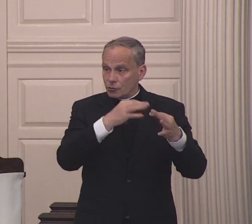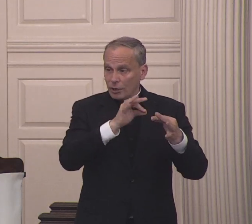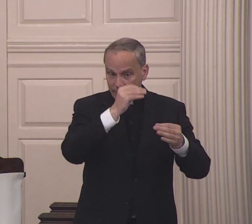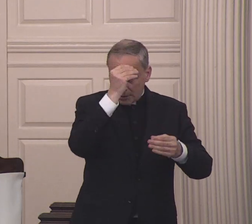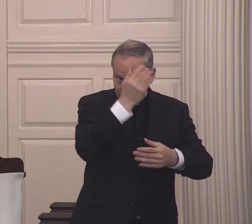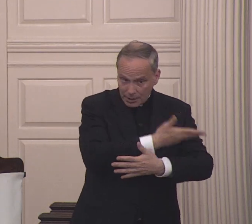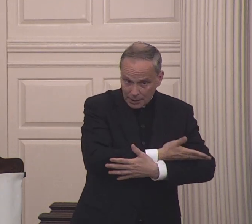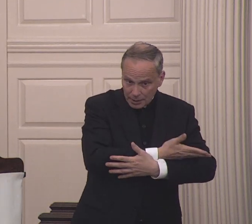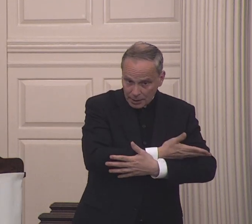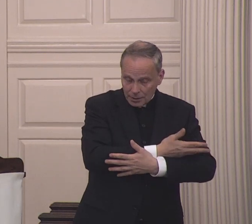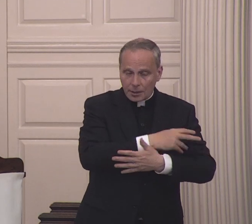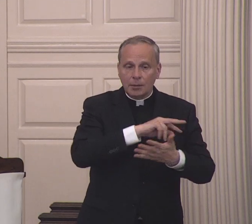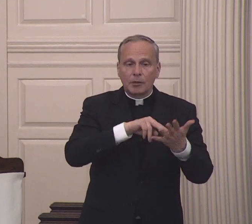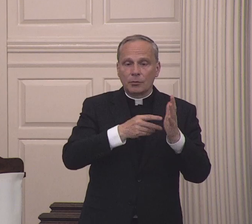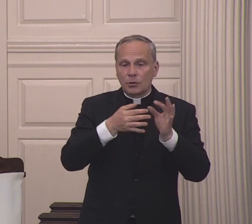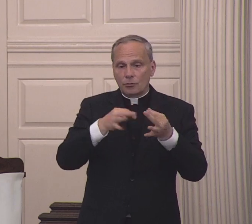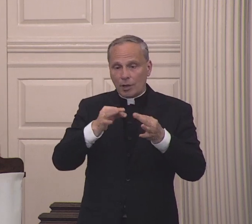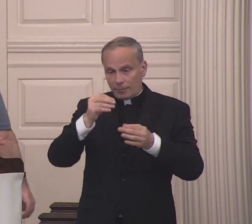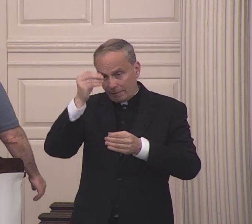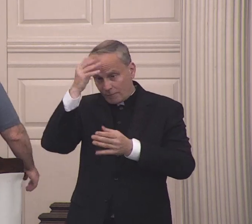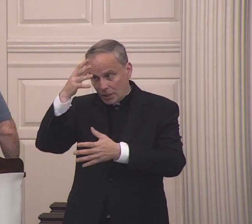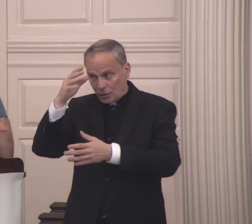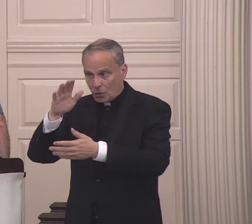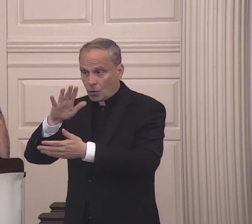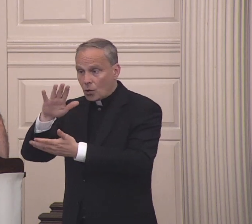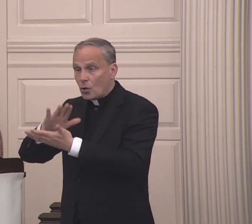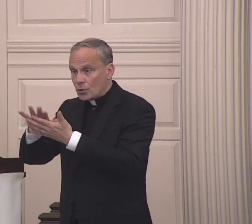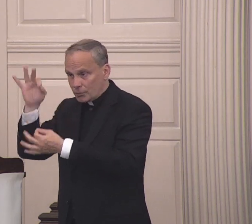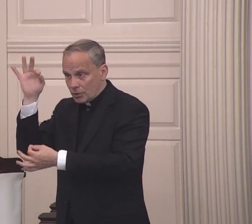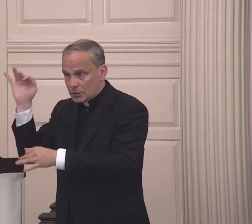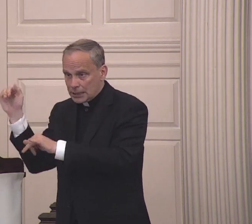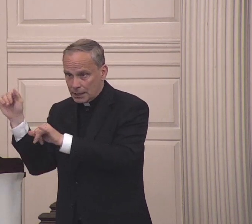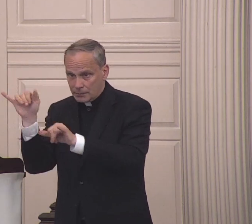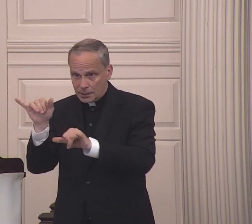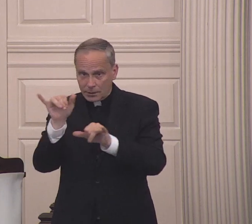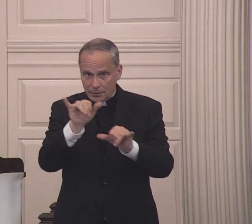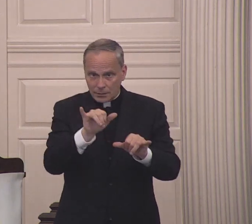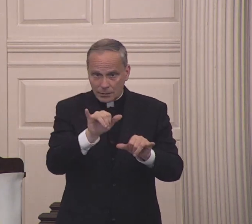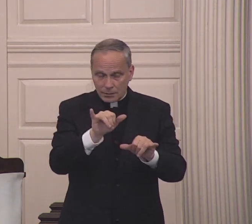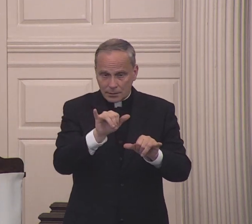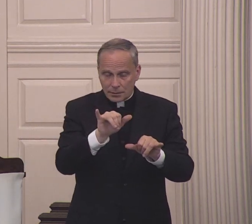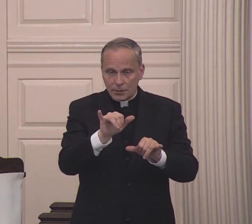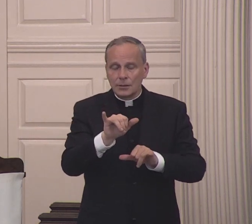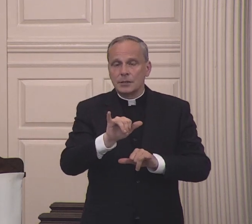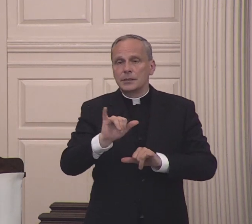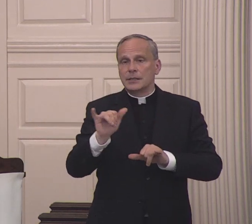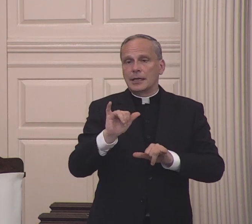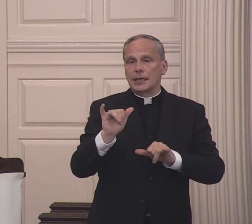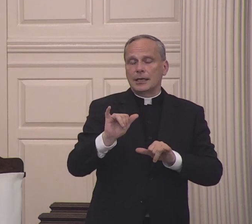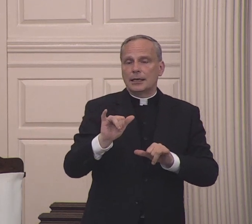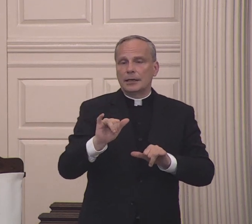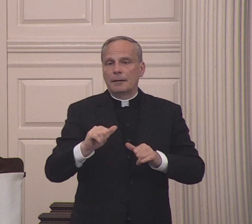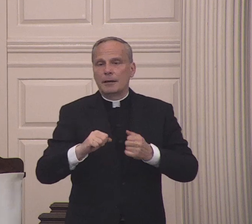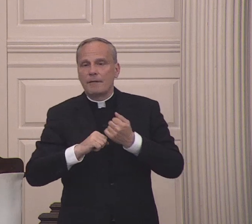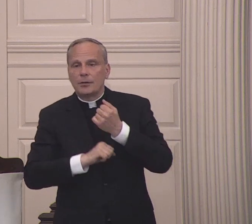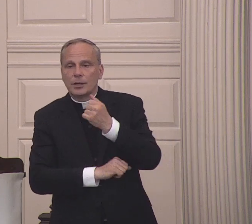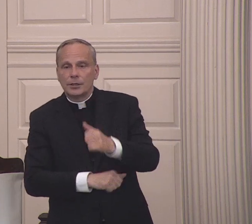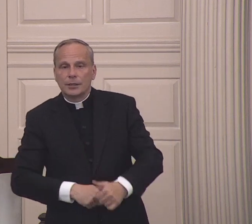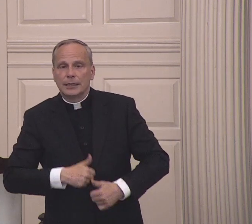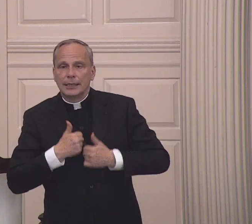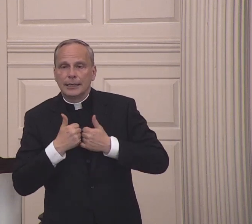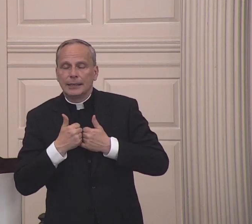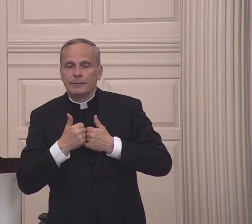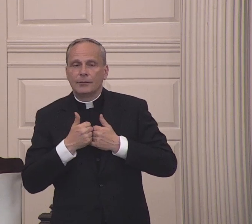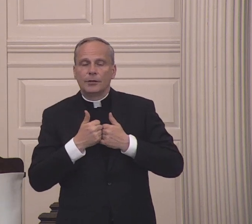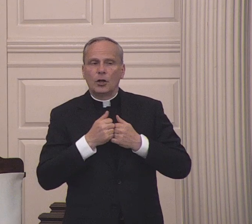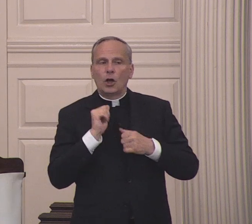the Holy Spirit. They are co-equal, they are consubstantial, and they are co-eternal. They have